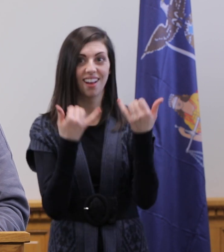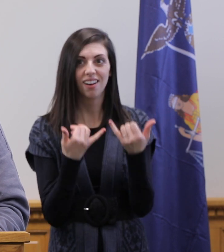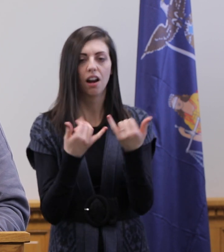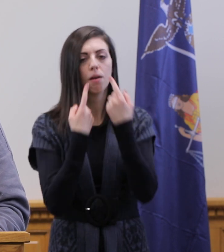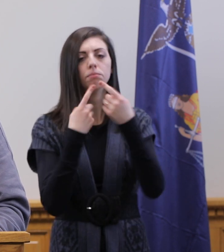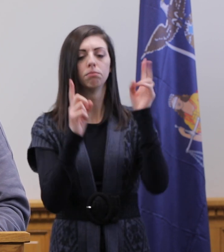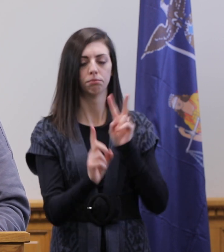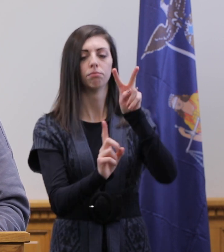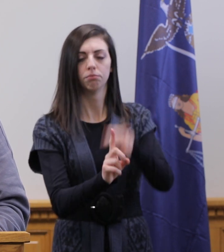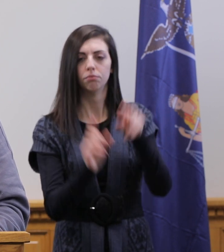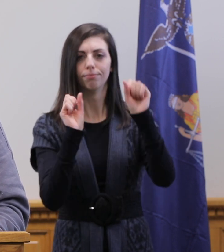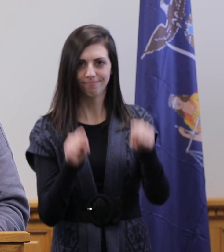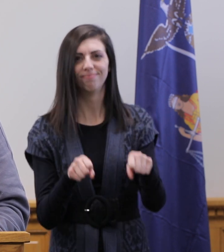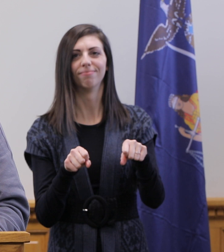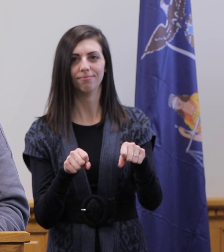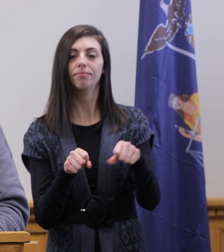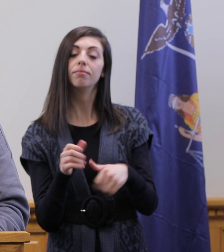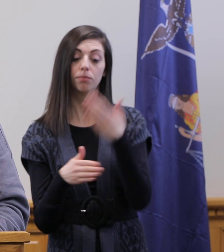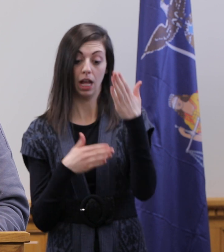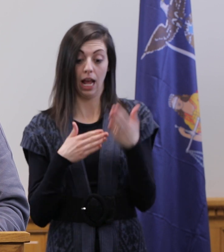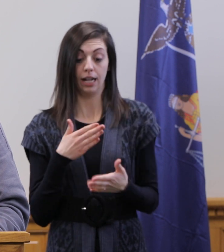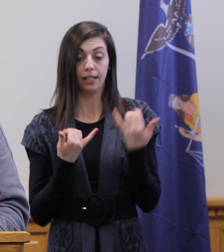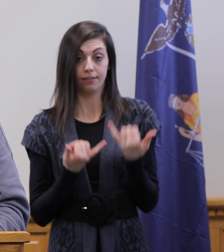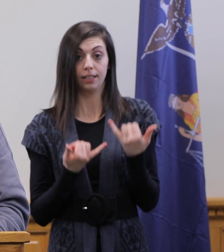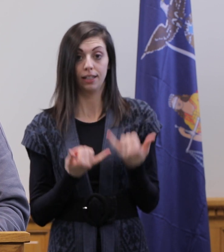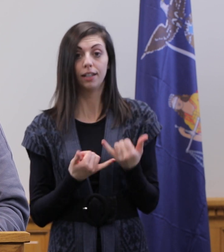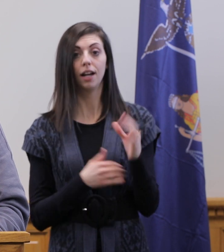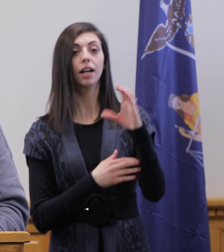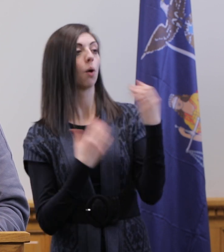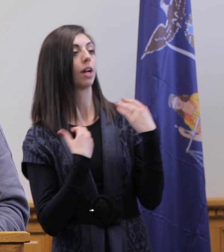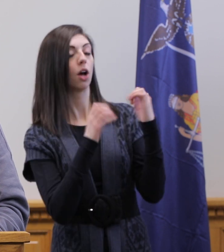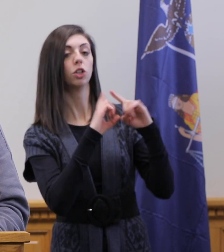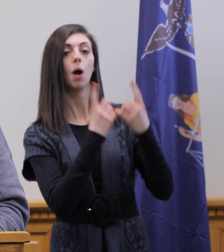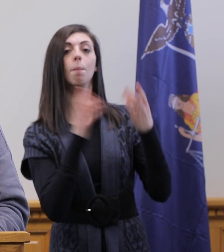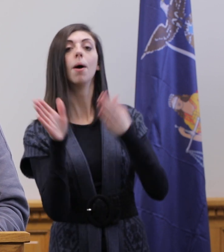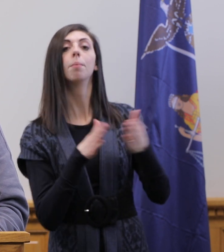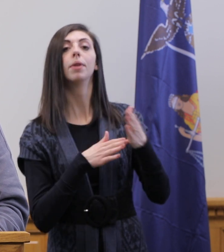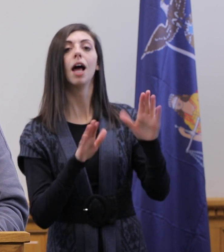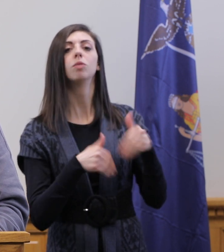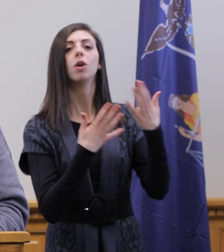action. By the end of today, the County Health Department will have vaccinated